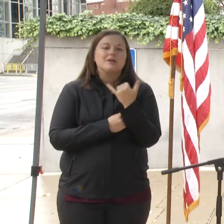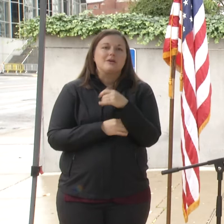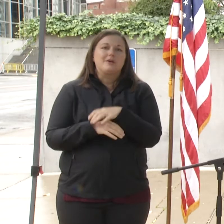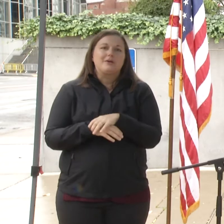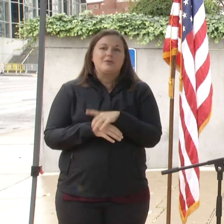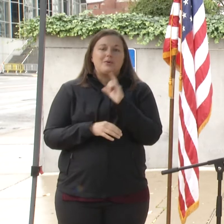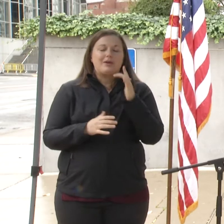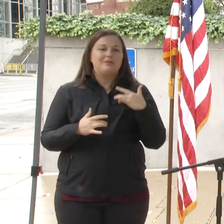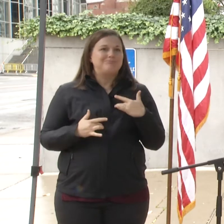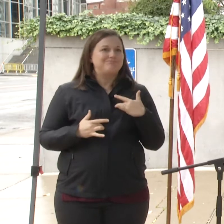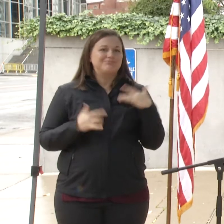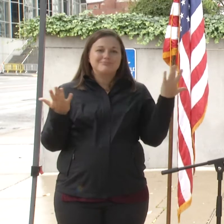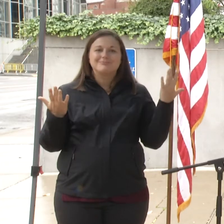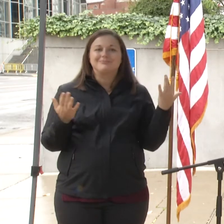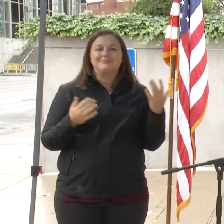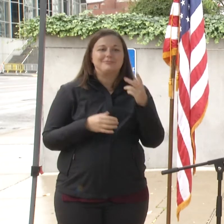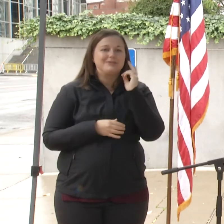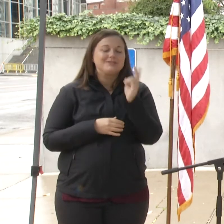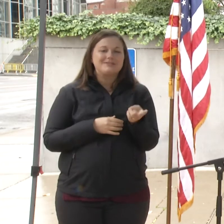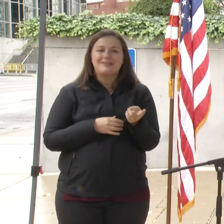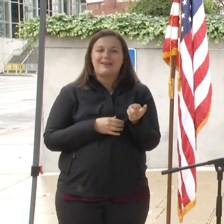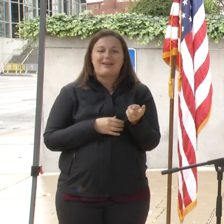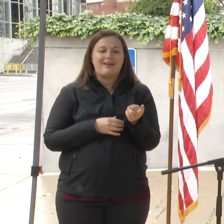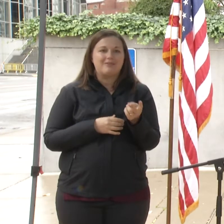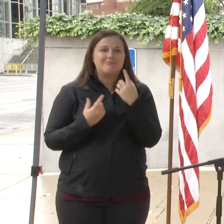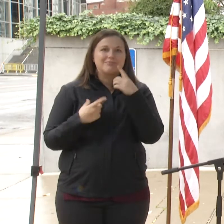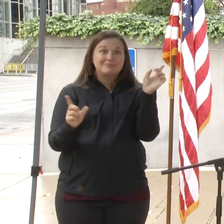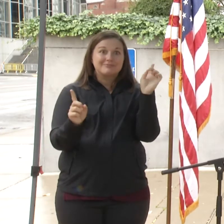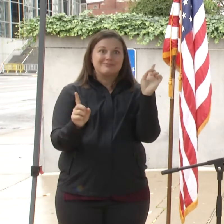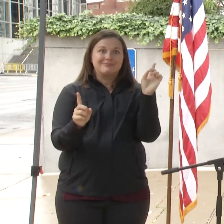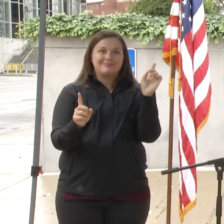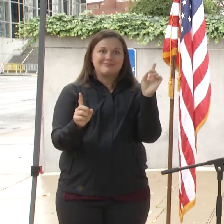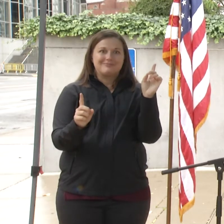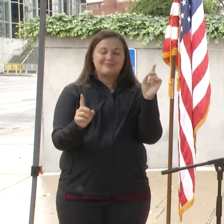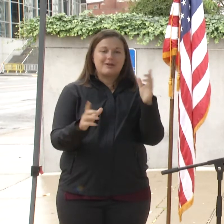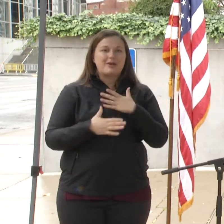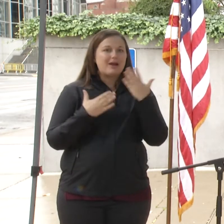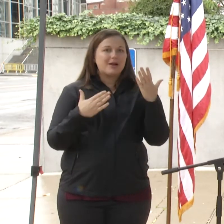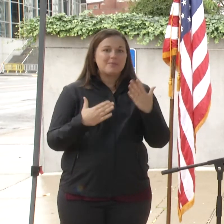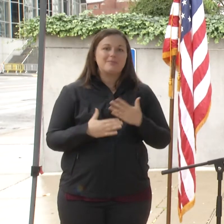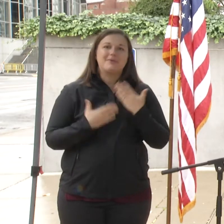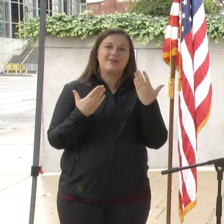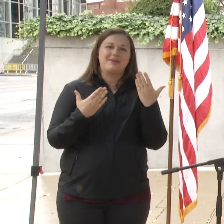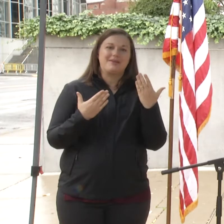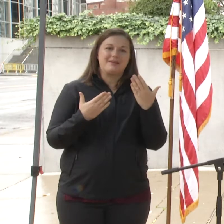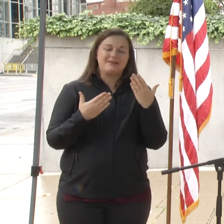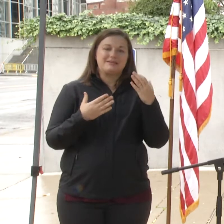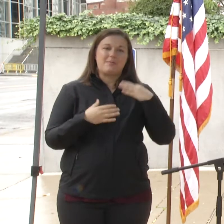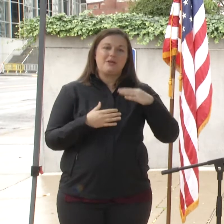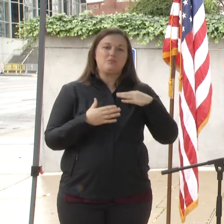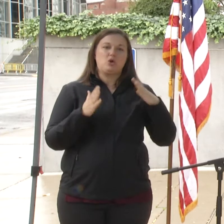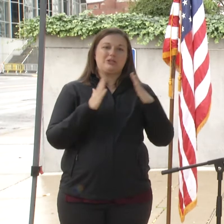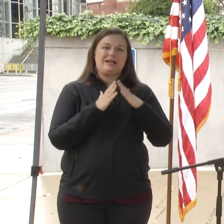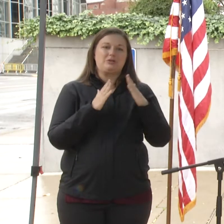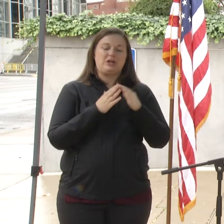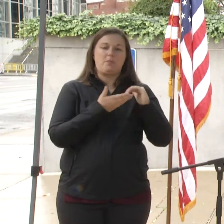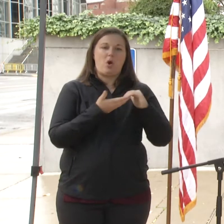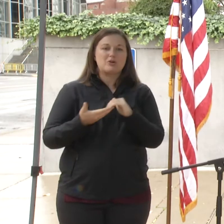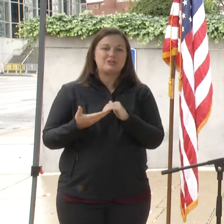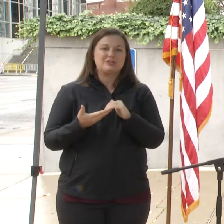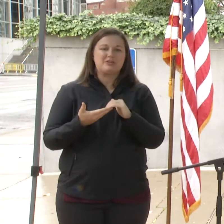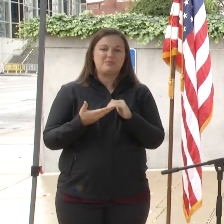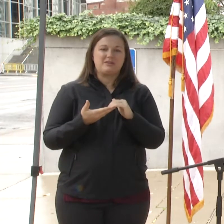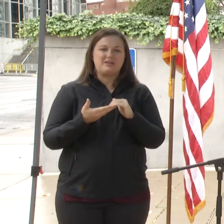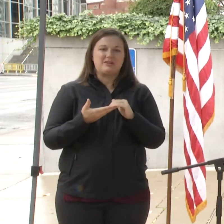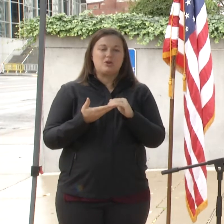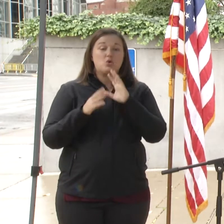a thrill to see something like this come to fruition. I'm so happy that the Pittsburgh Downtown Partnership and our partners